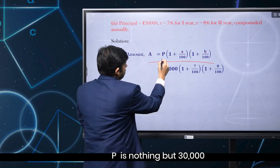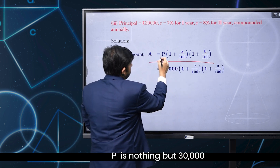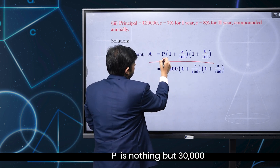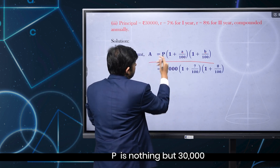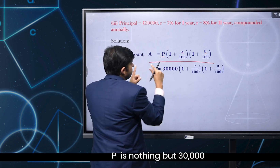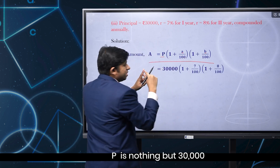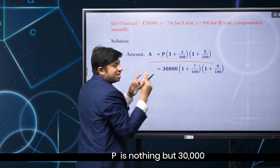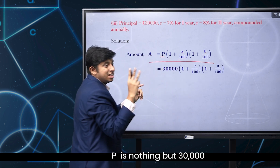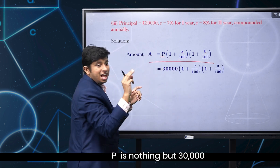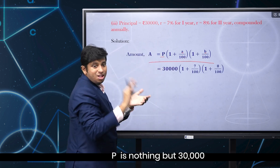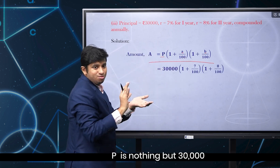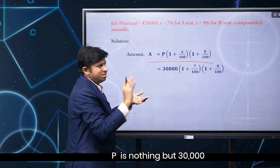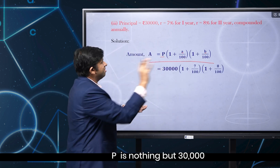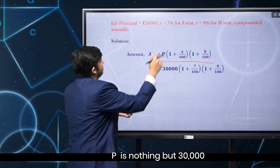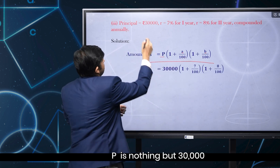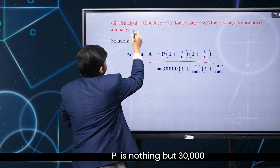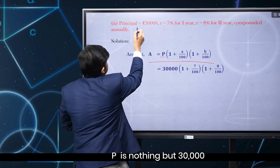P is nothing but 30,000